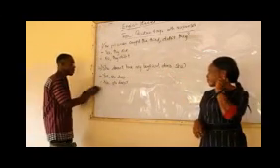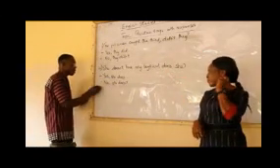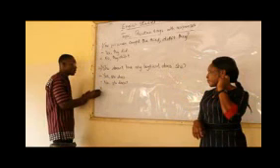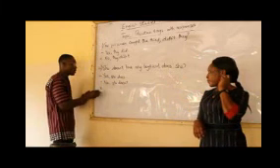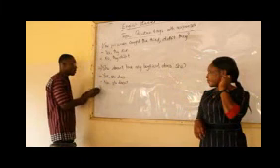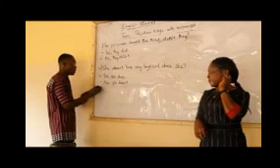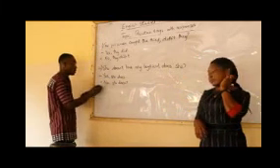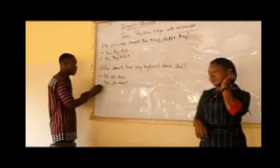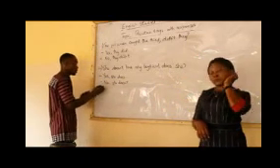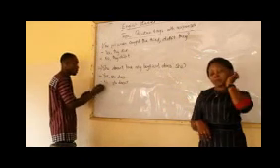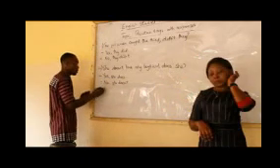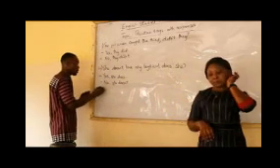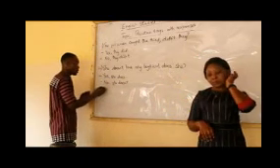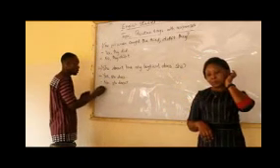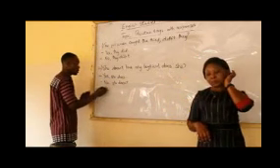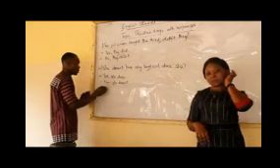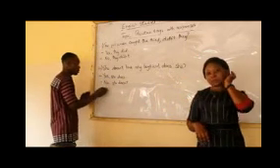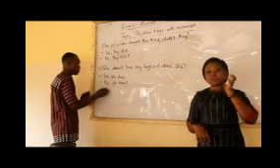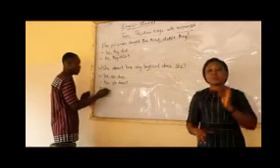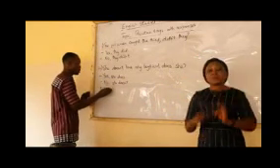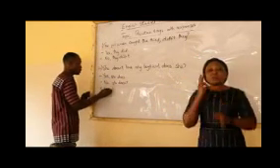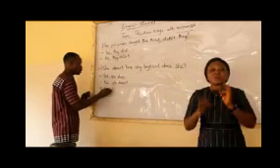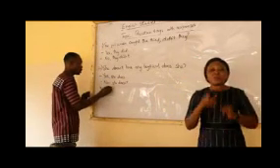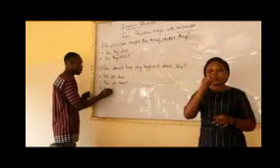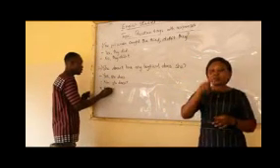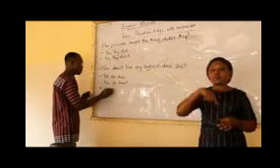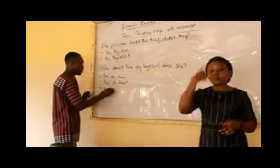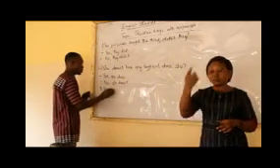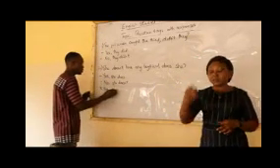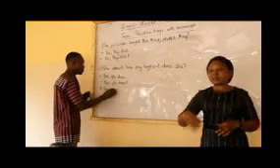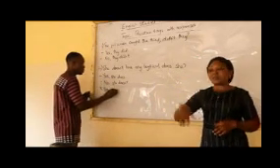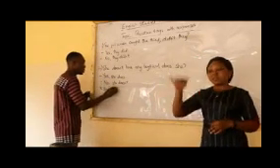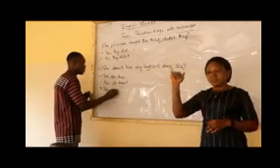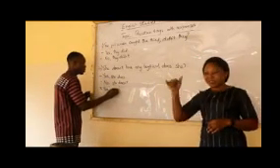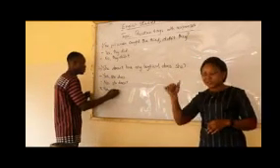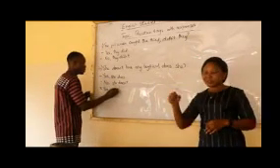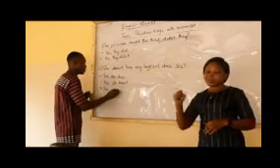You can't say yes, she doesn't.